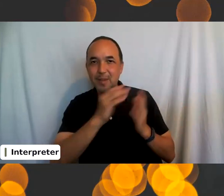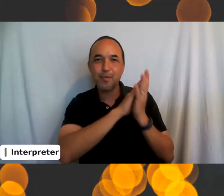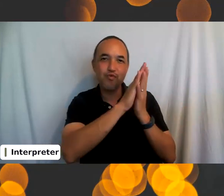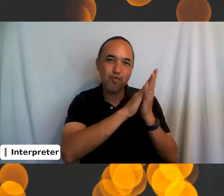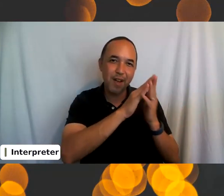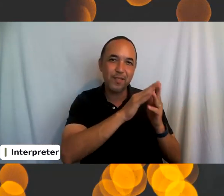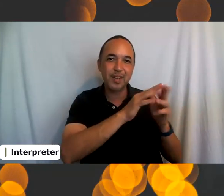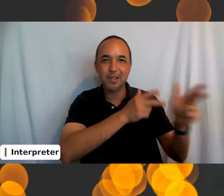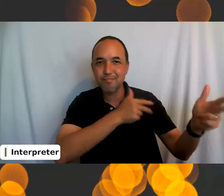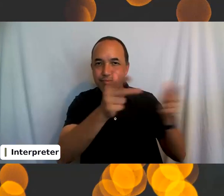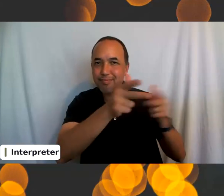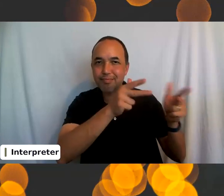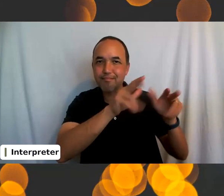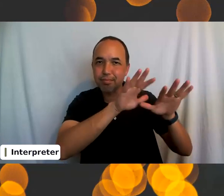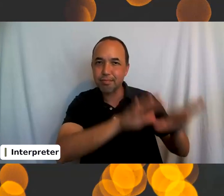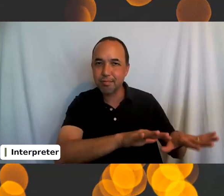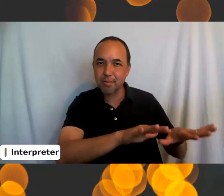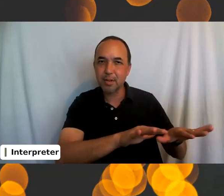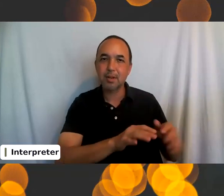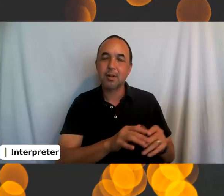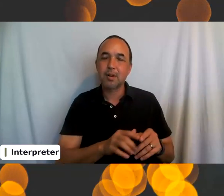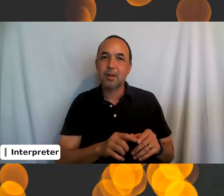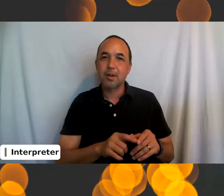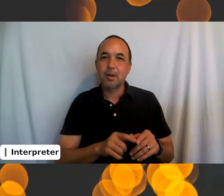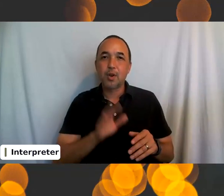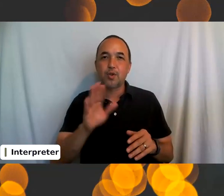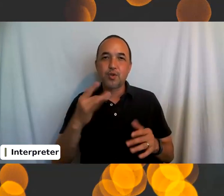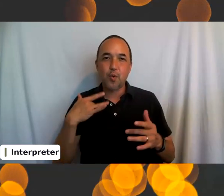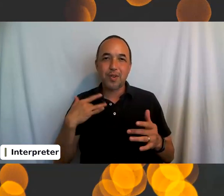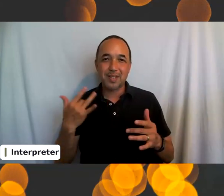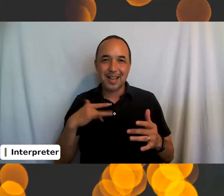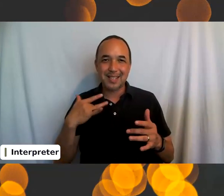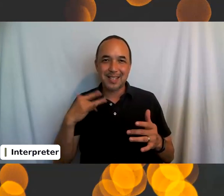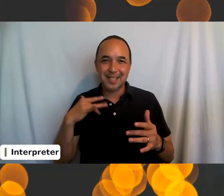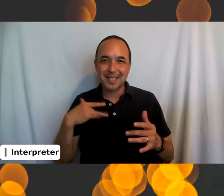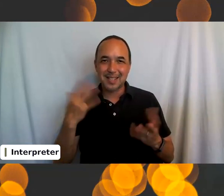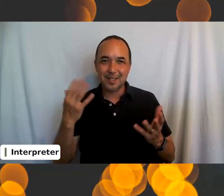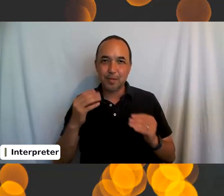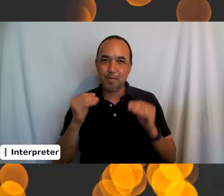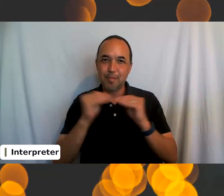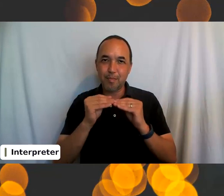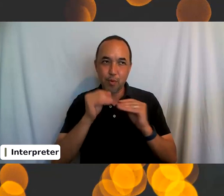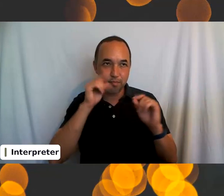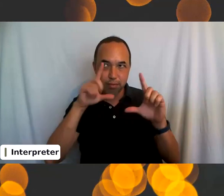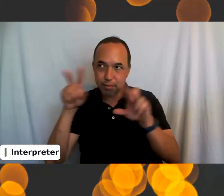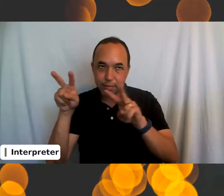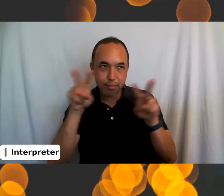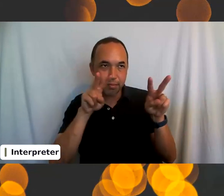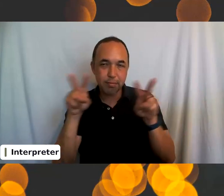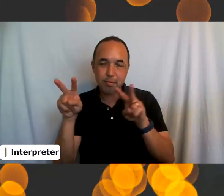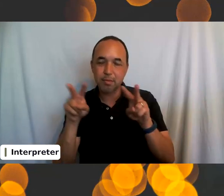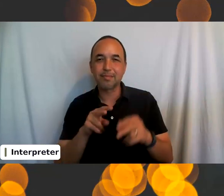Your senses are heightened as you sit in the dark. You feel more. So that is why people investigate in the